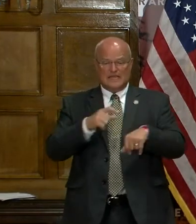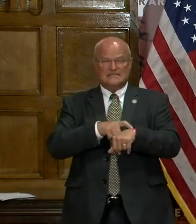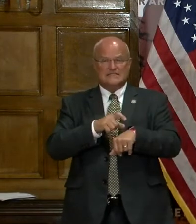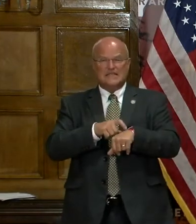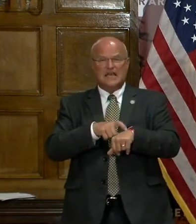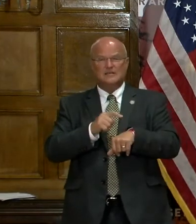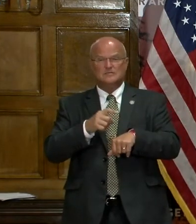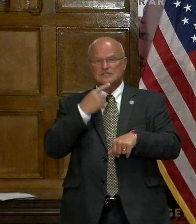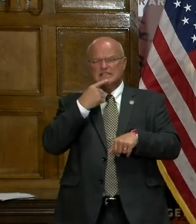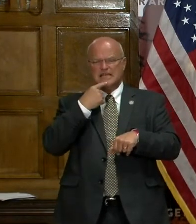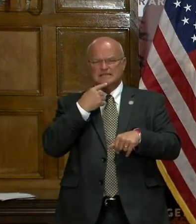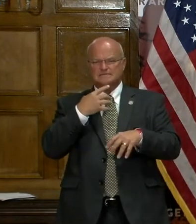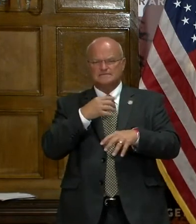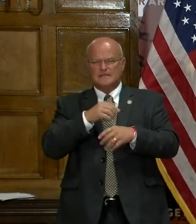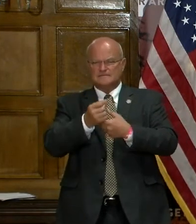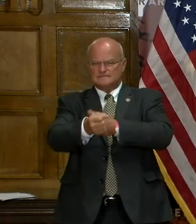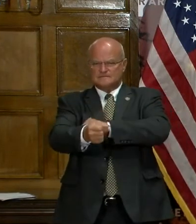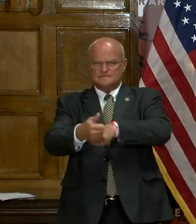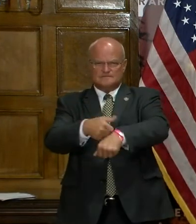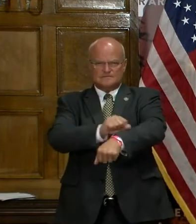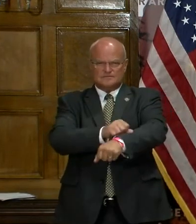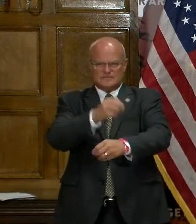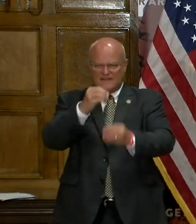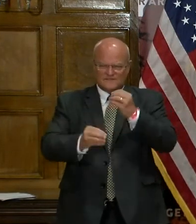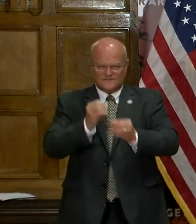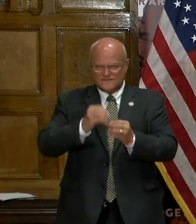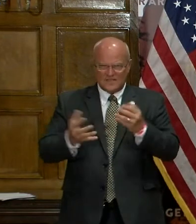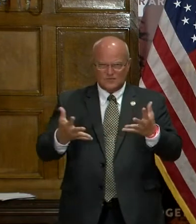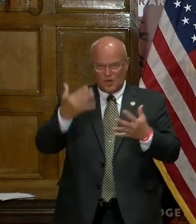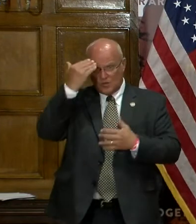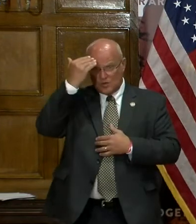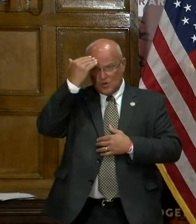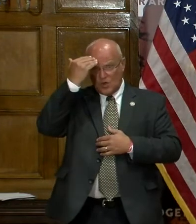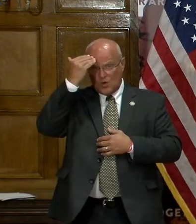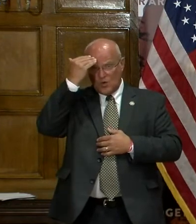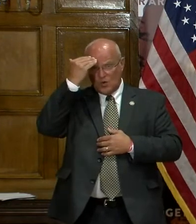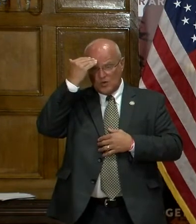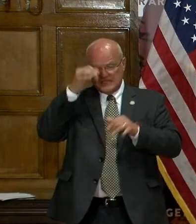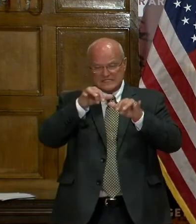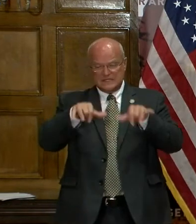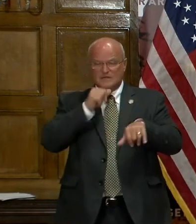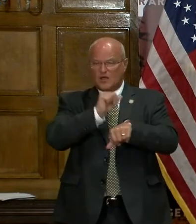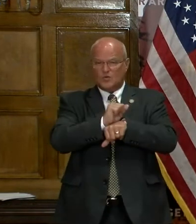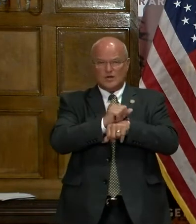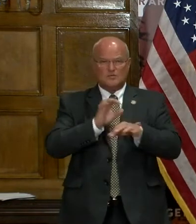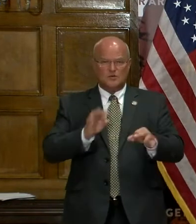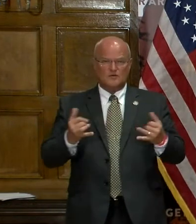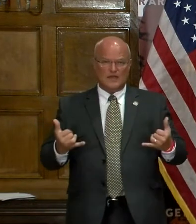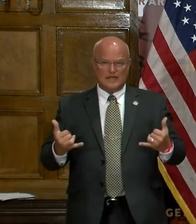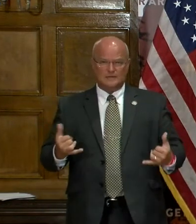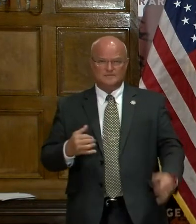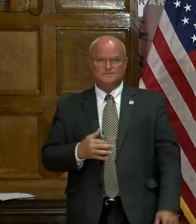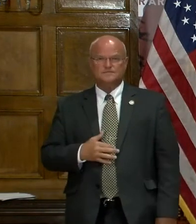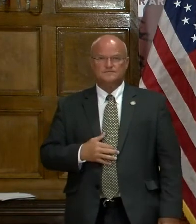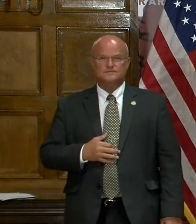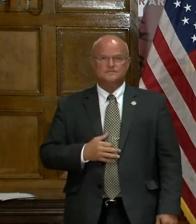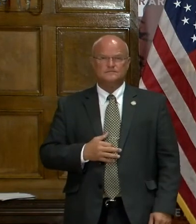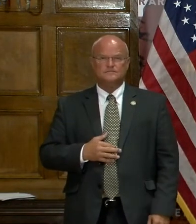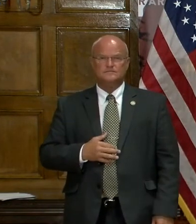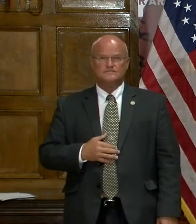to say, let's get in there and let's fix what we know is a system that's not working perfectly right now.